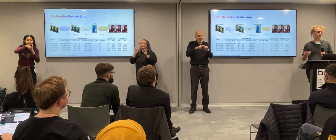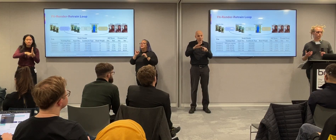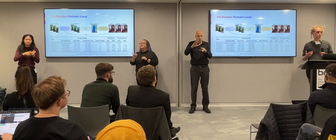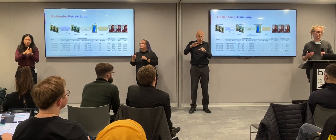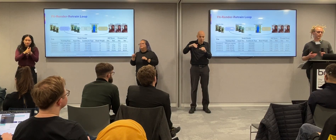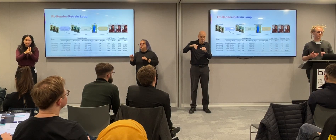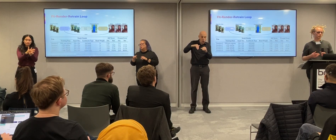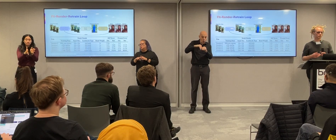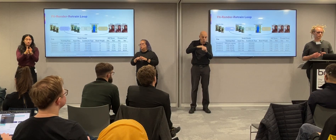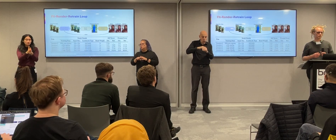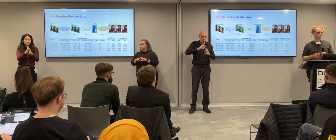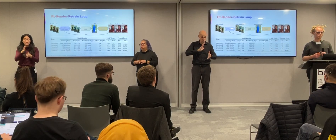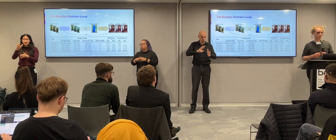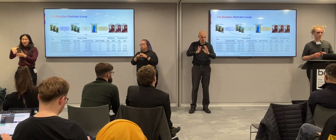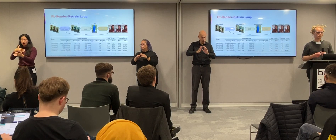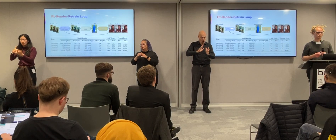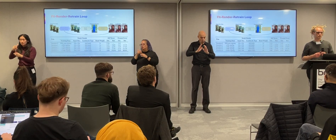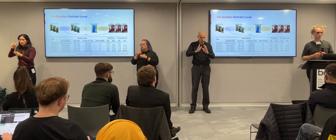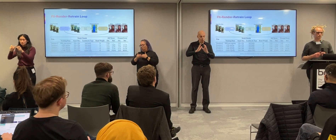start to include sign language